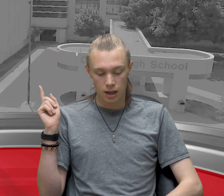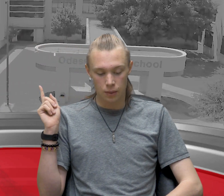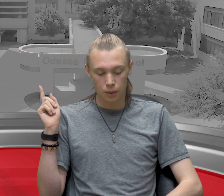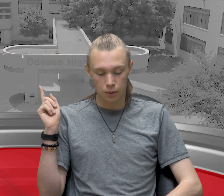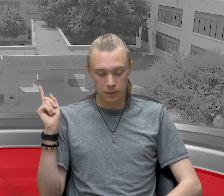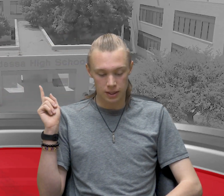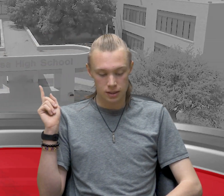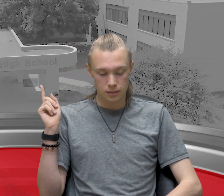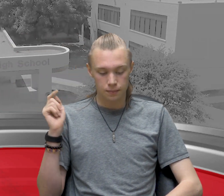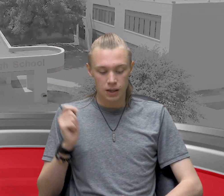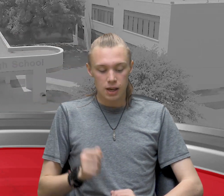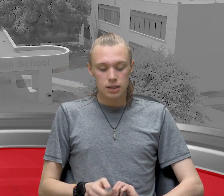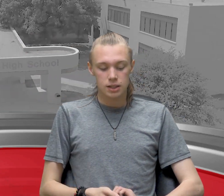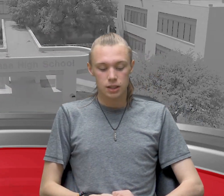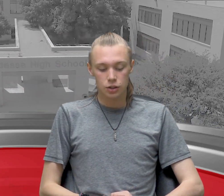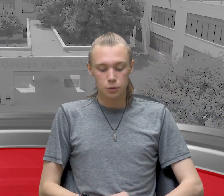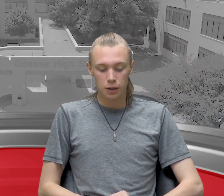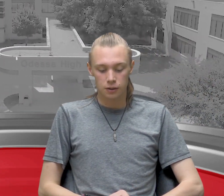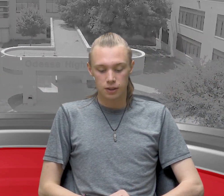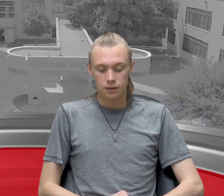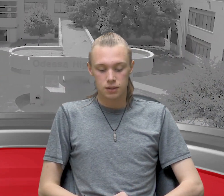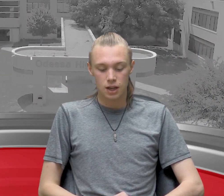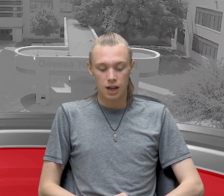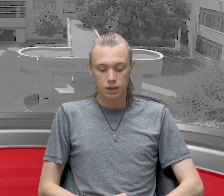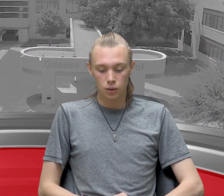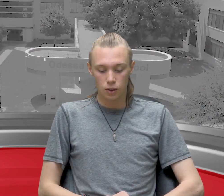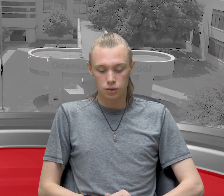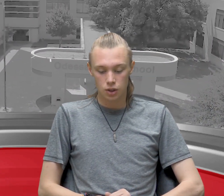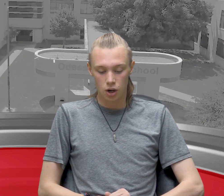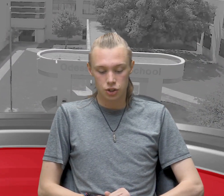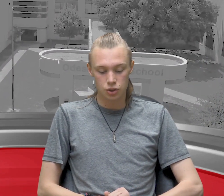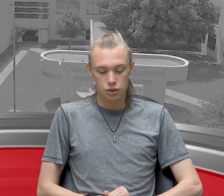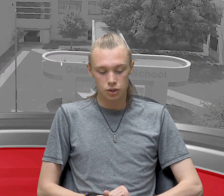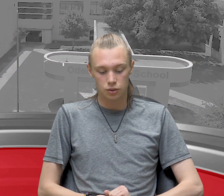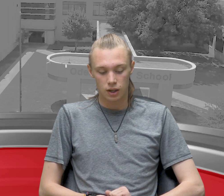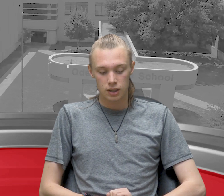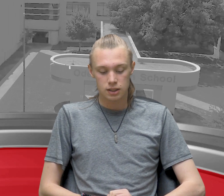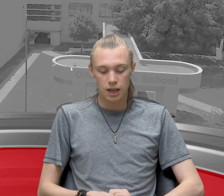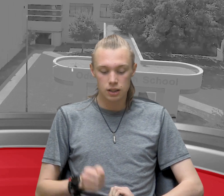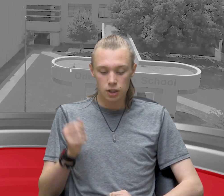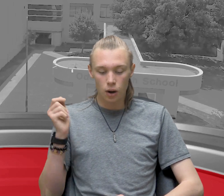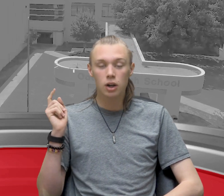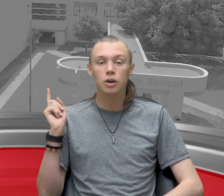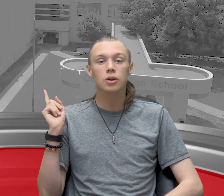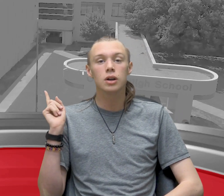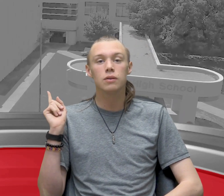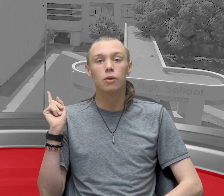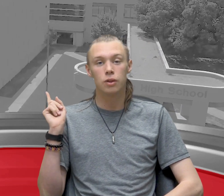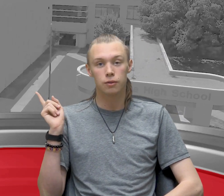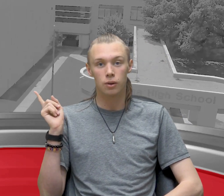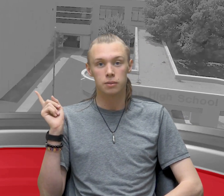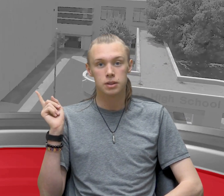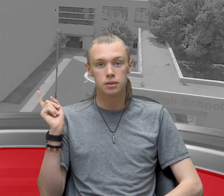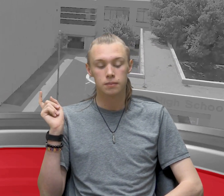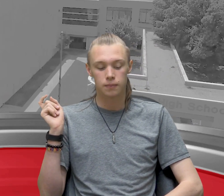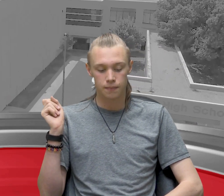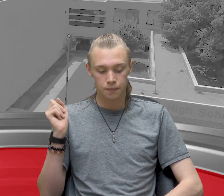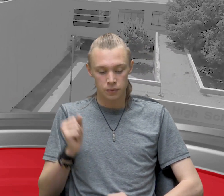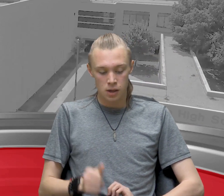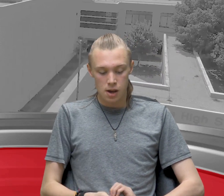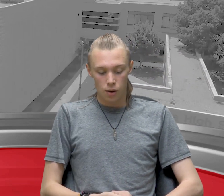testing and what room it is. Senior superlatives and the quotes are due soon. Scan the QR code for the